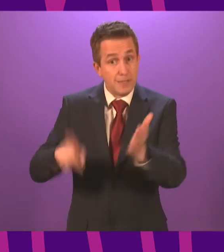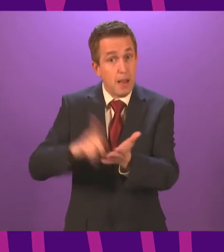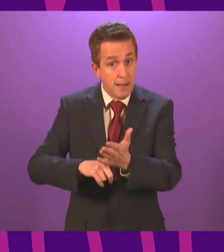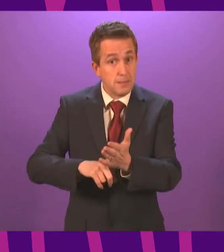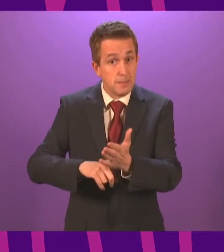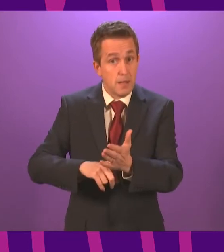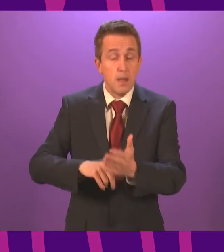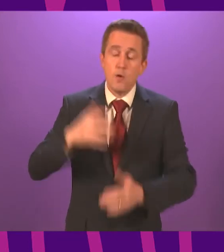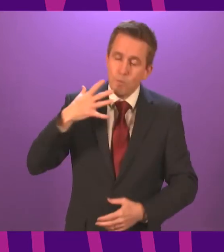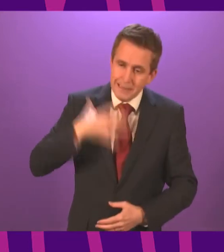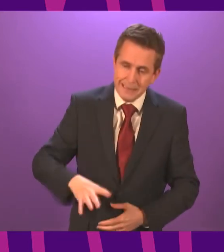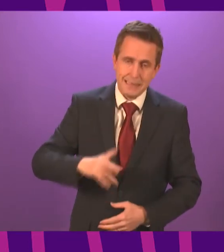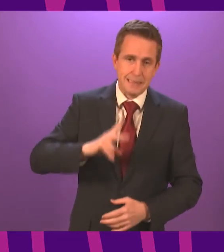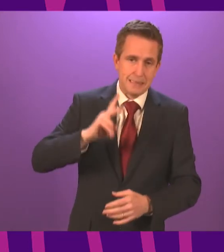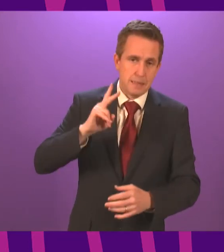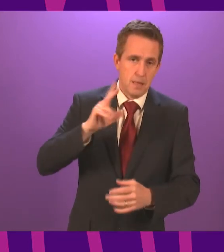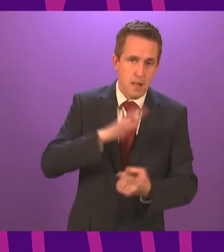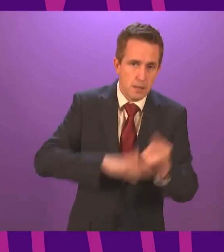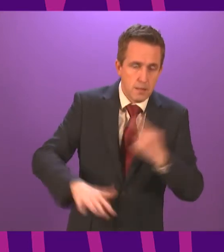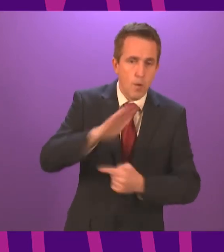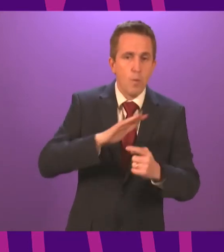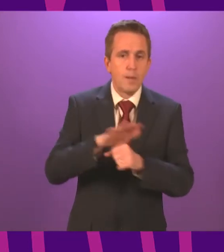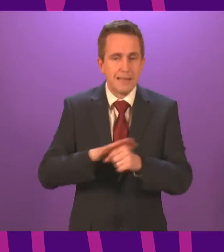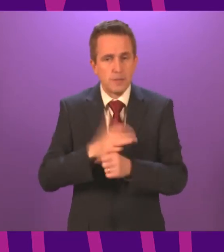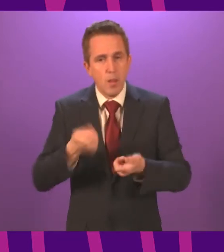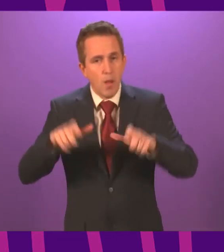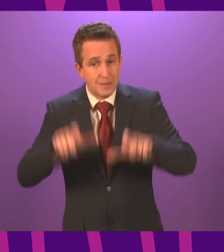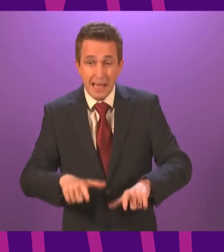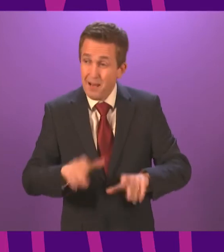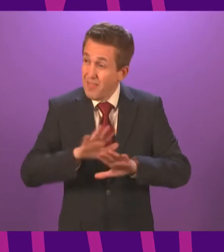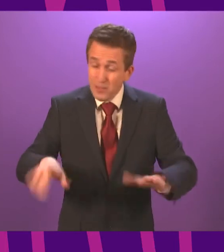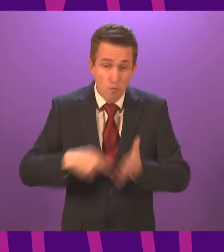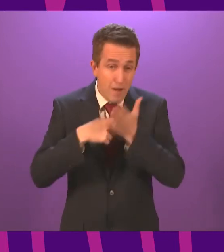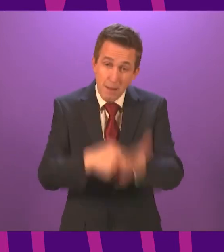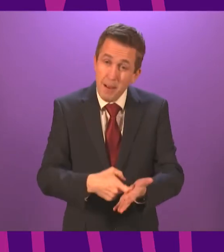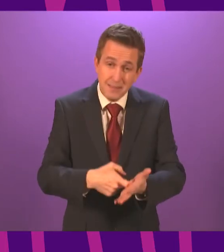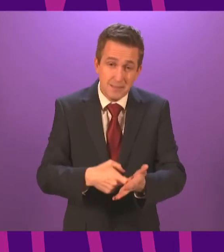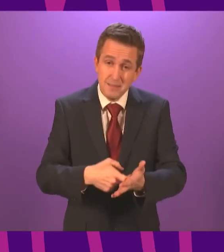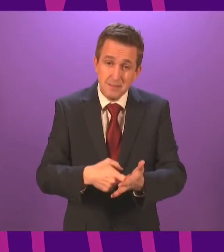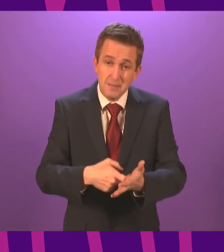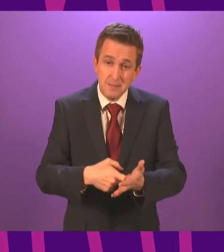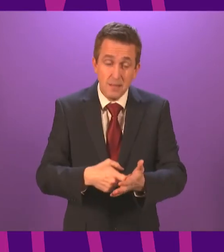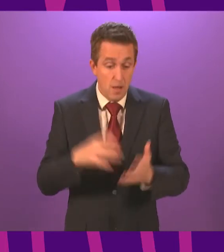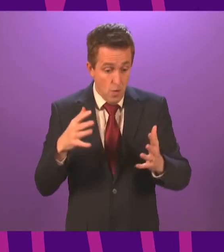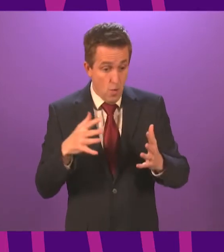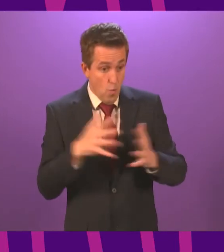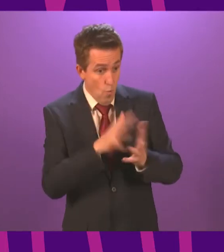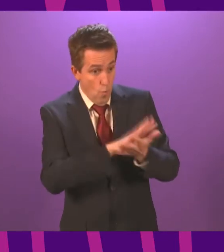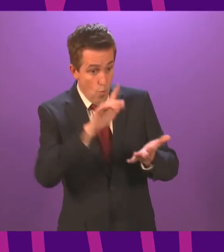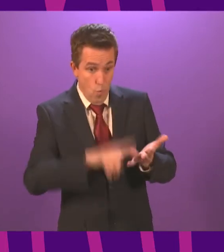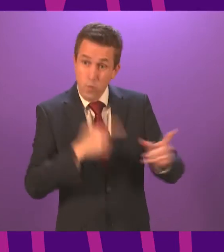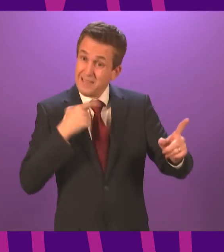repeated national or local lockdowns, which is not recommended. This is not the way to do this according to the World Health